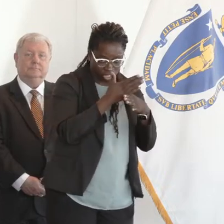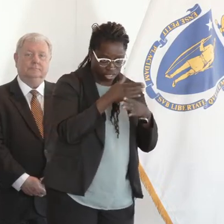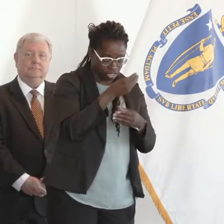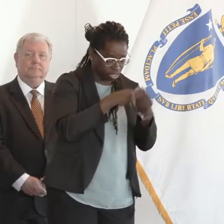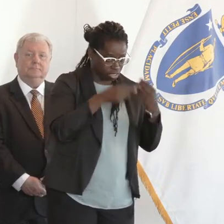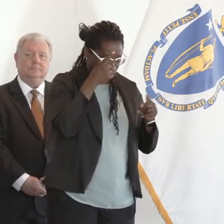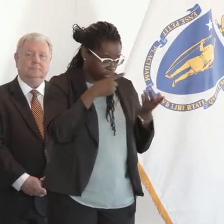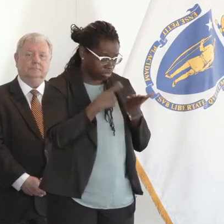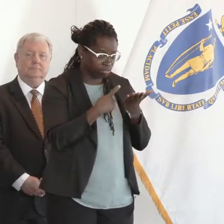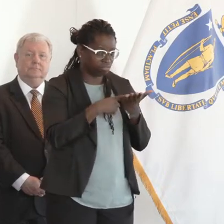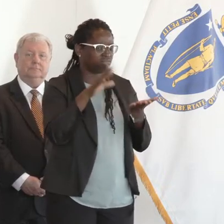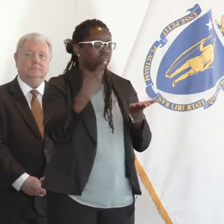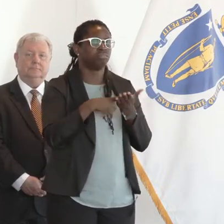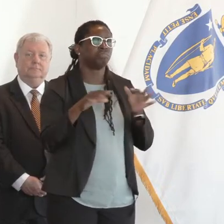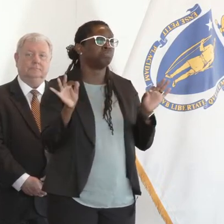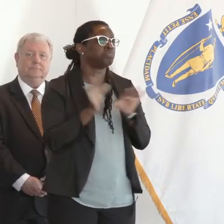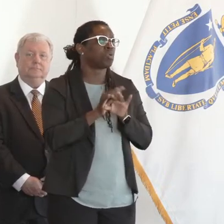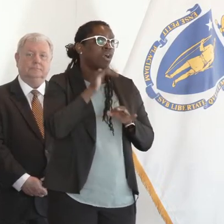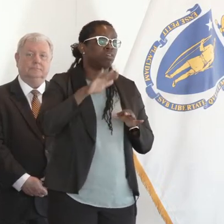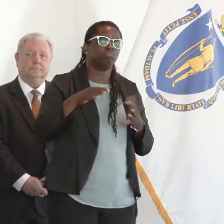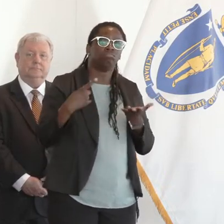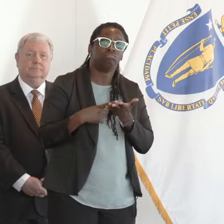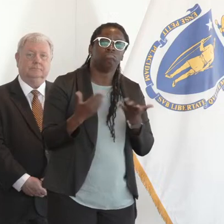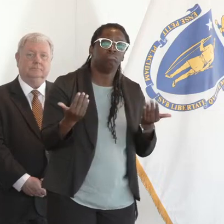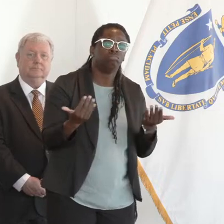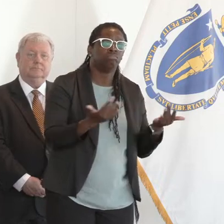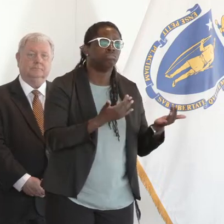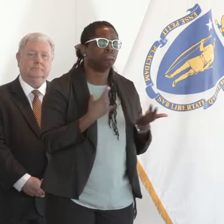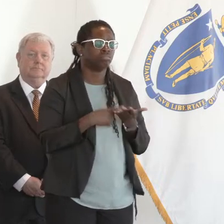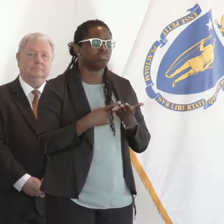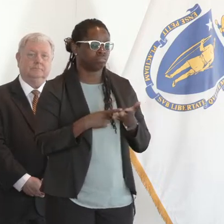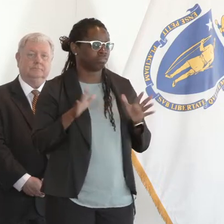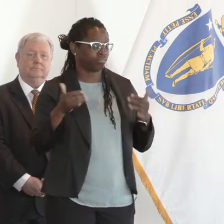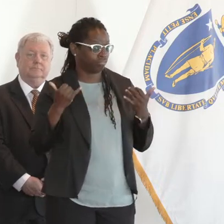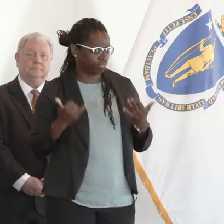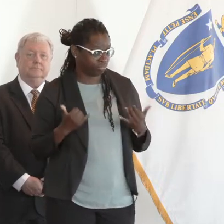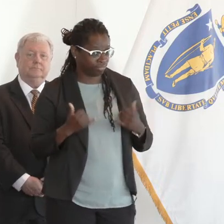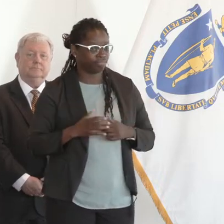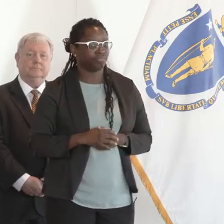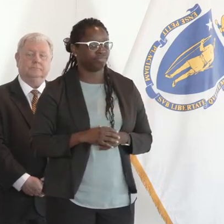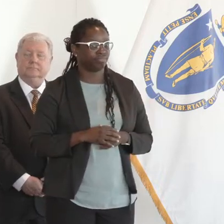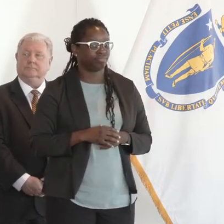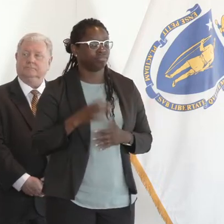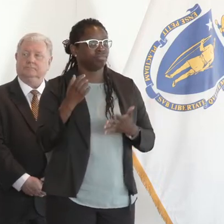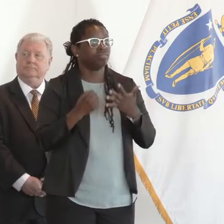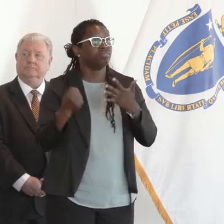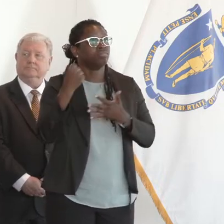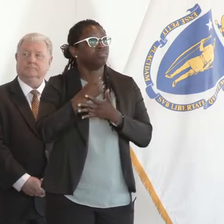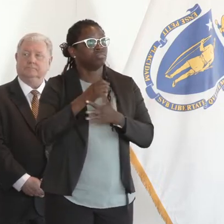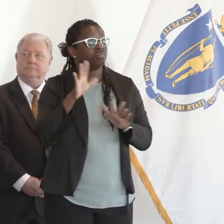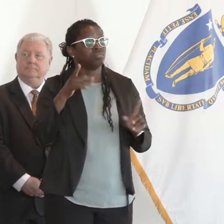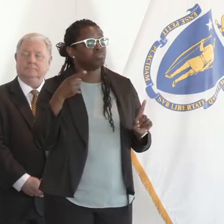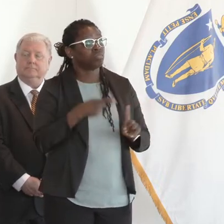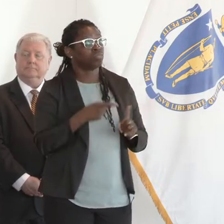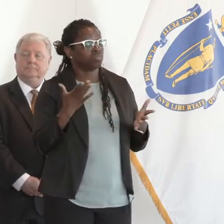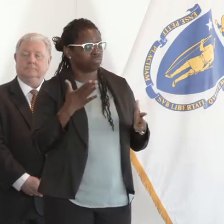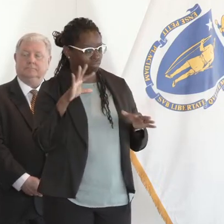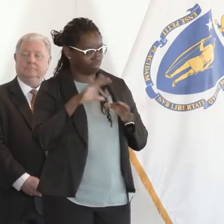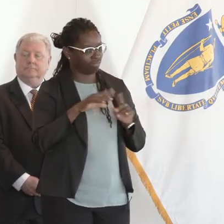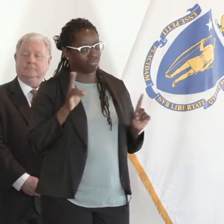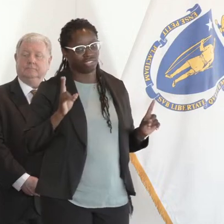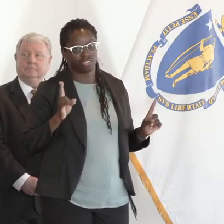crucial. Because right now we stand at a pivotal moment in human history. The demand for bold action on renewable